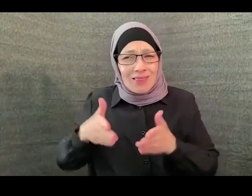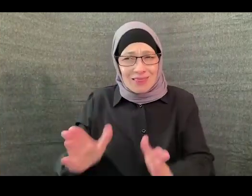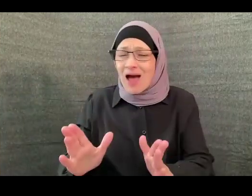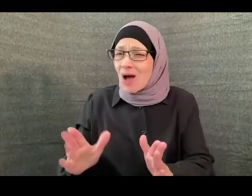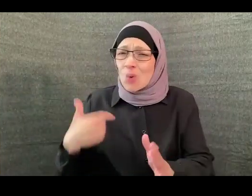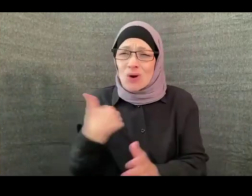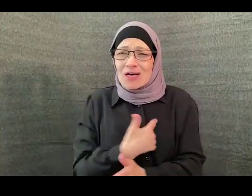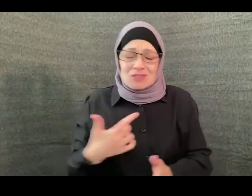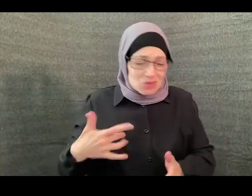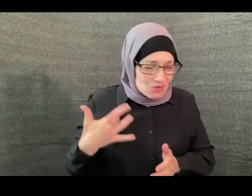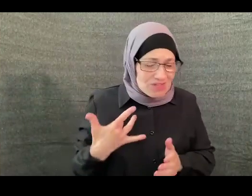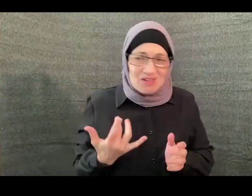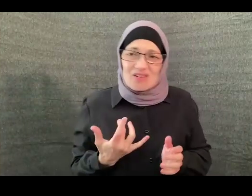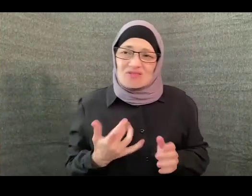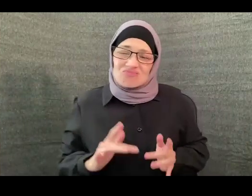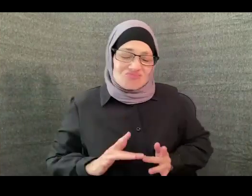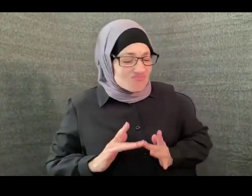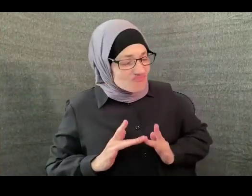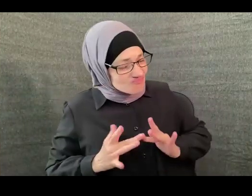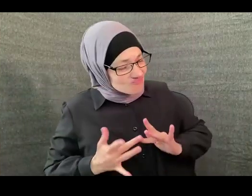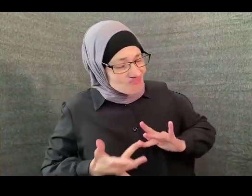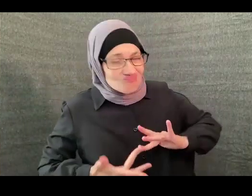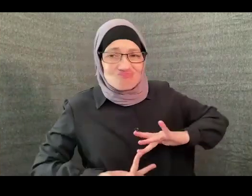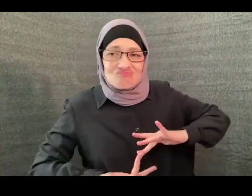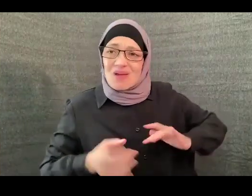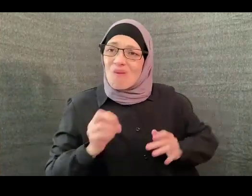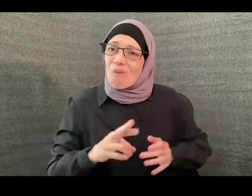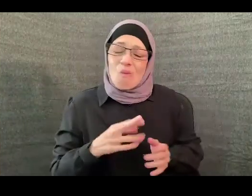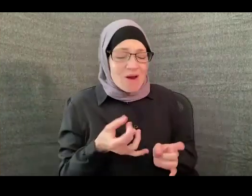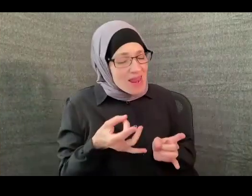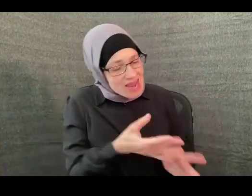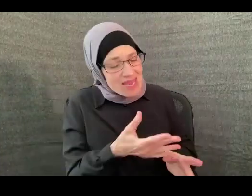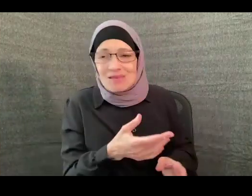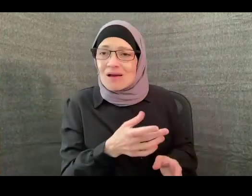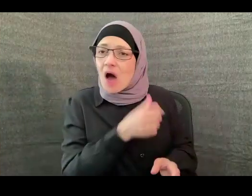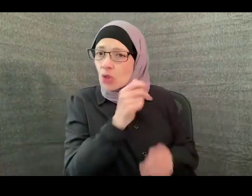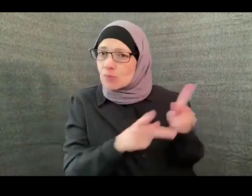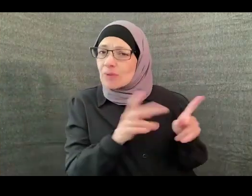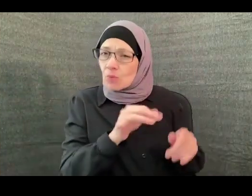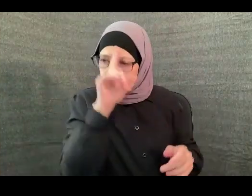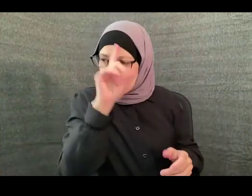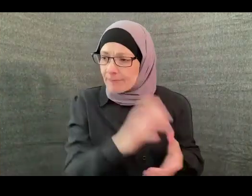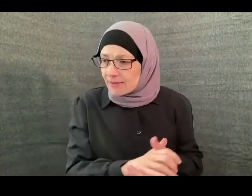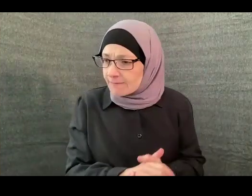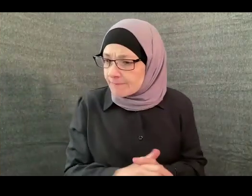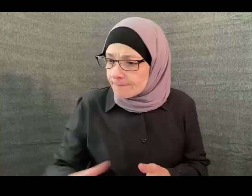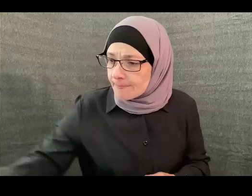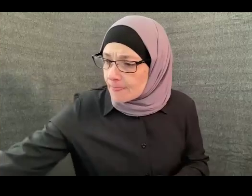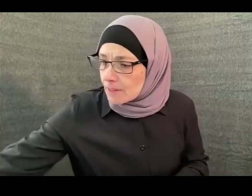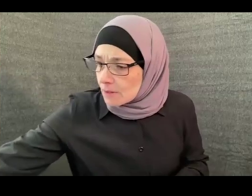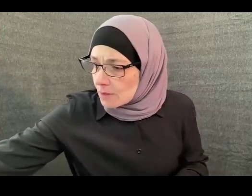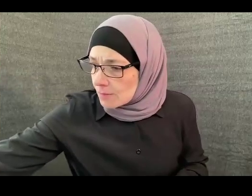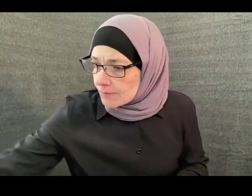hatred against those who have believed. Muslims should not be